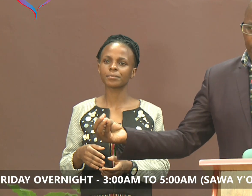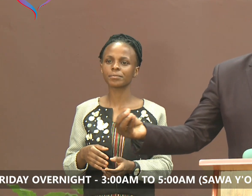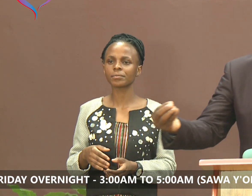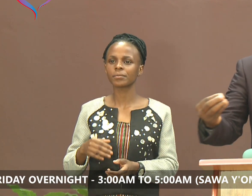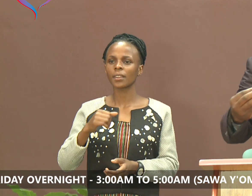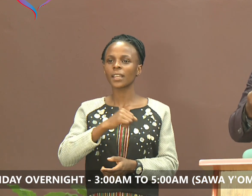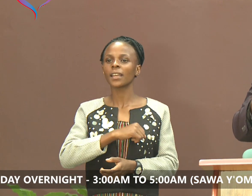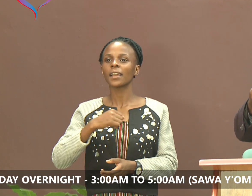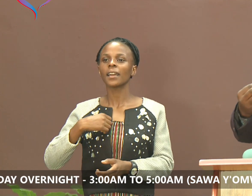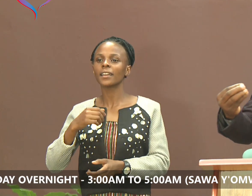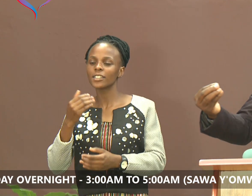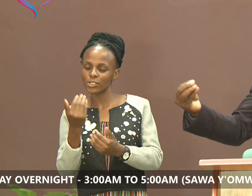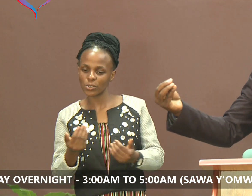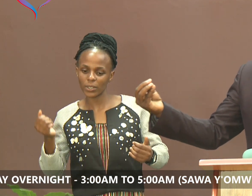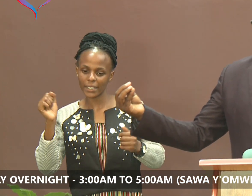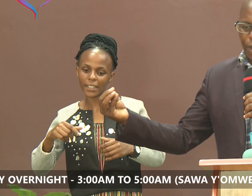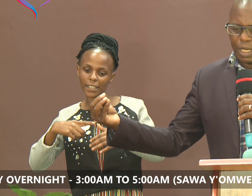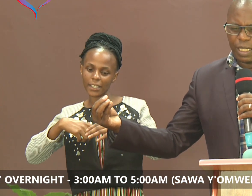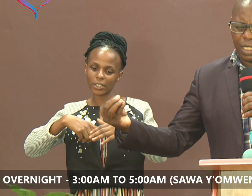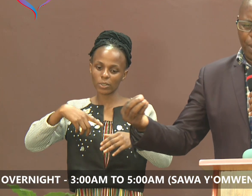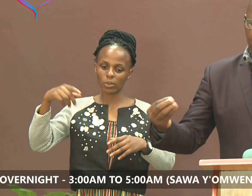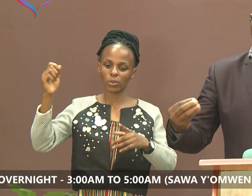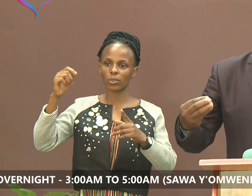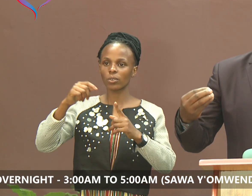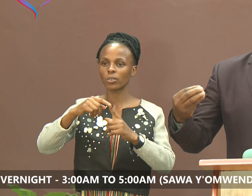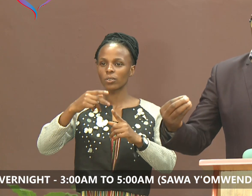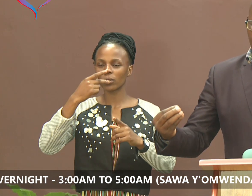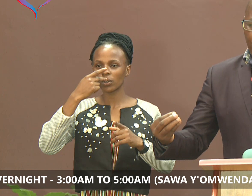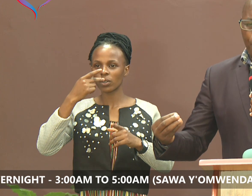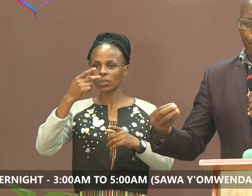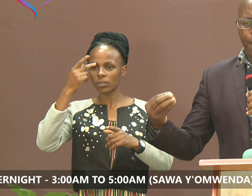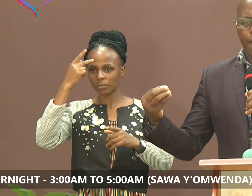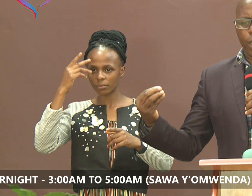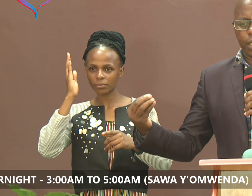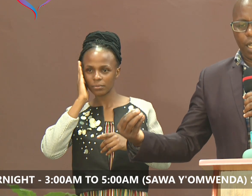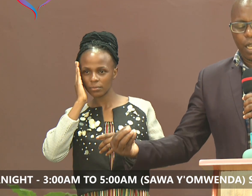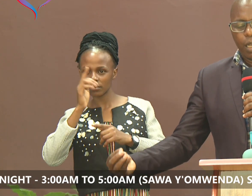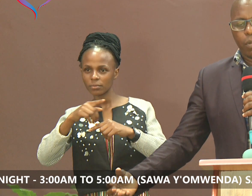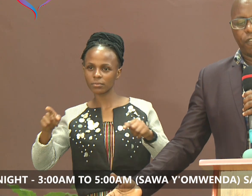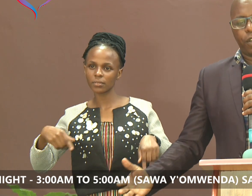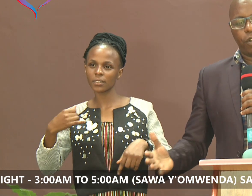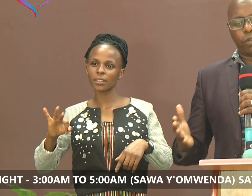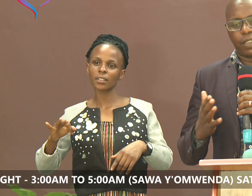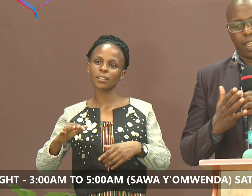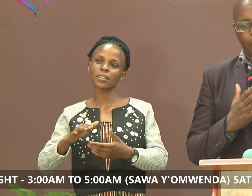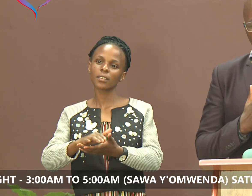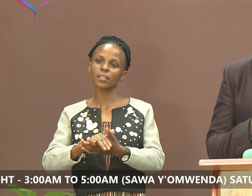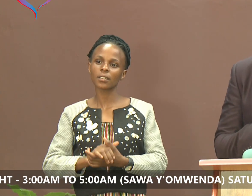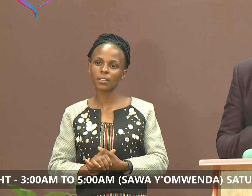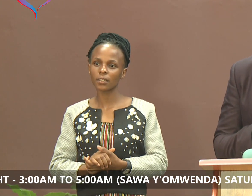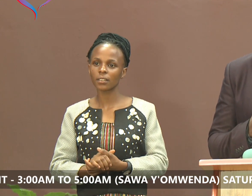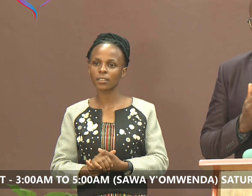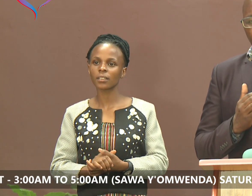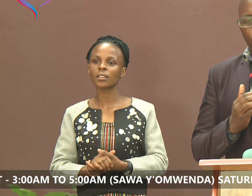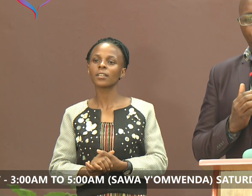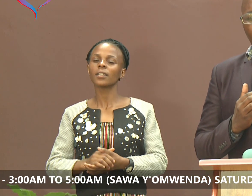asologena mu kisenge kya tata abana bakulide mu families ezili permeable bebana bwa ugebana wasa boyfriend oyino kusinkana ba sister